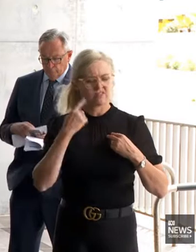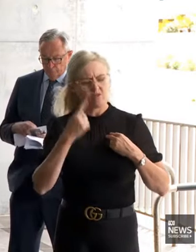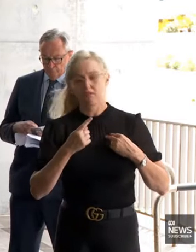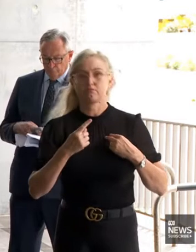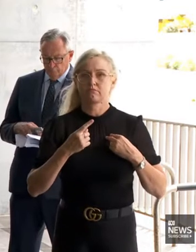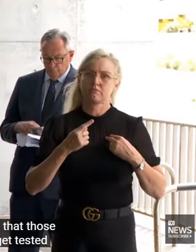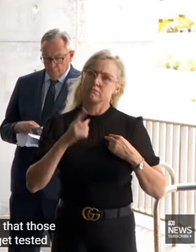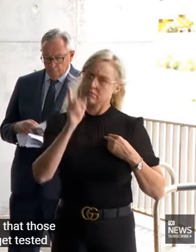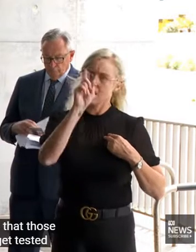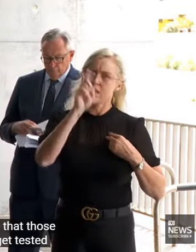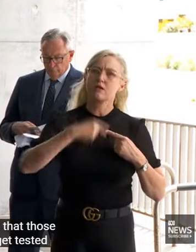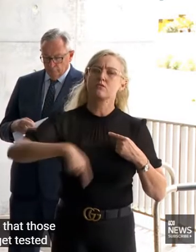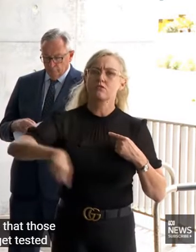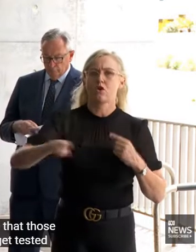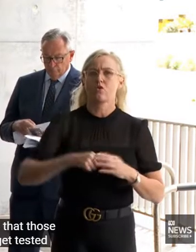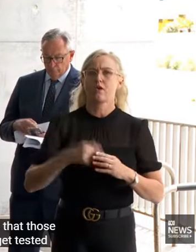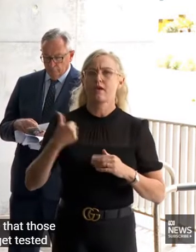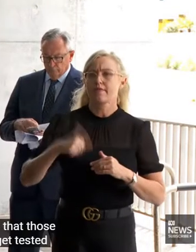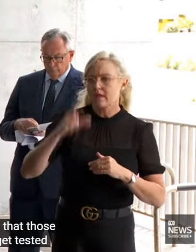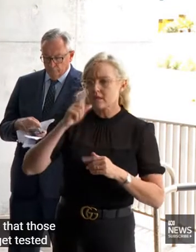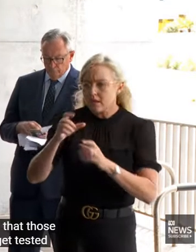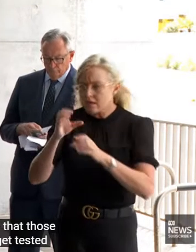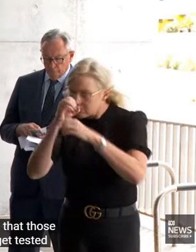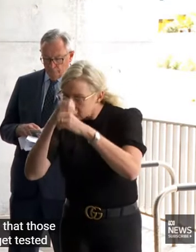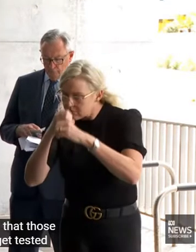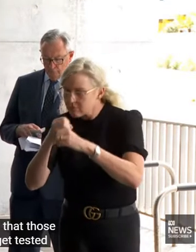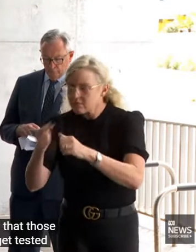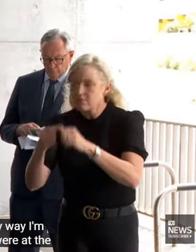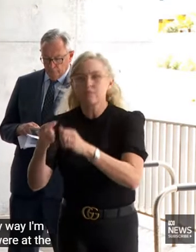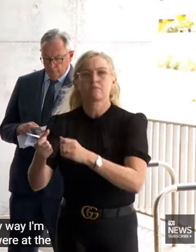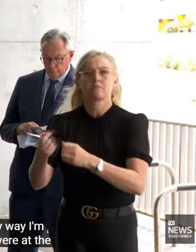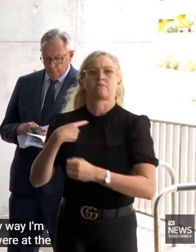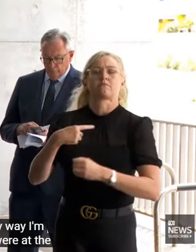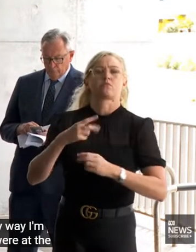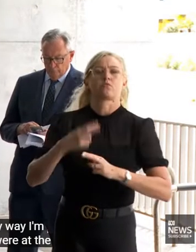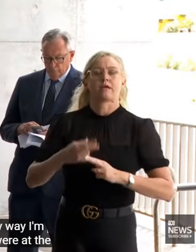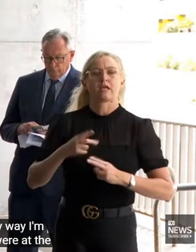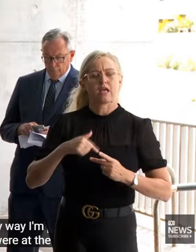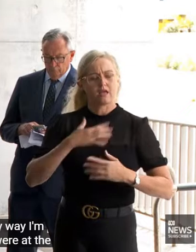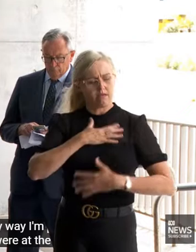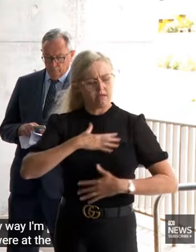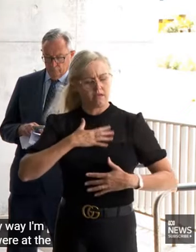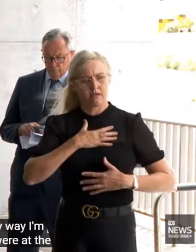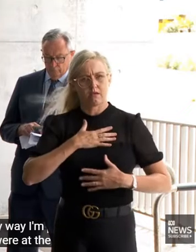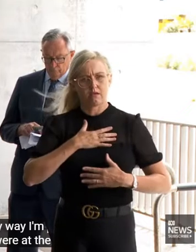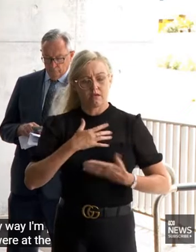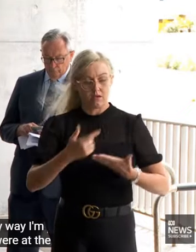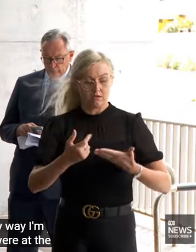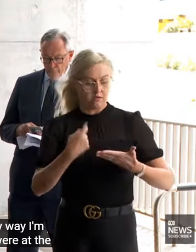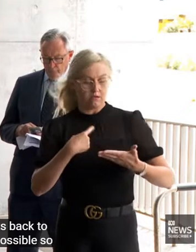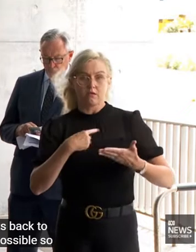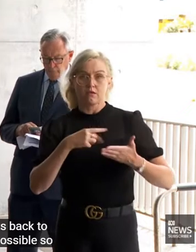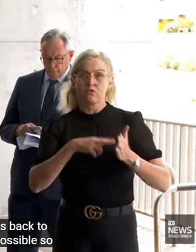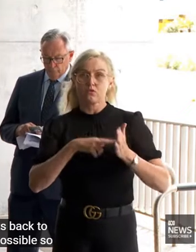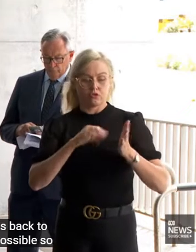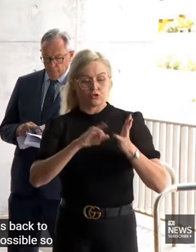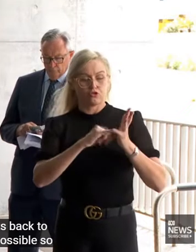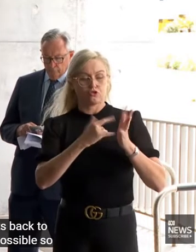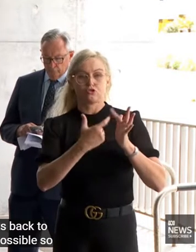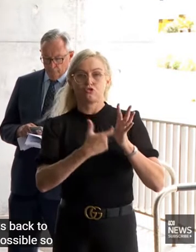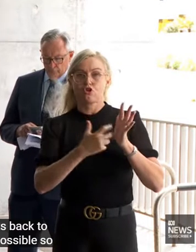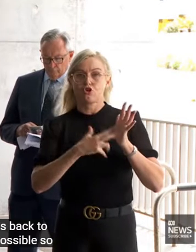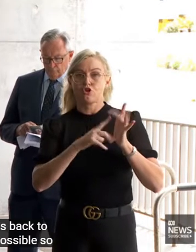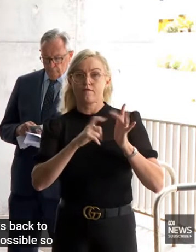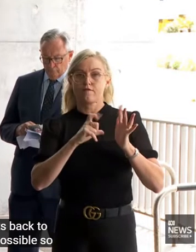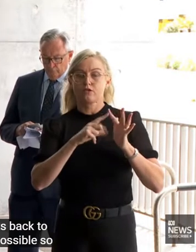that we get the results back to people as quickly as possible. So if you aren't feeling unwell simply because you receive a notification through